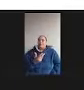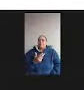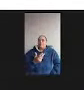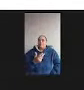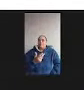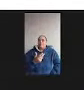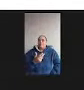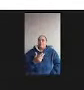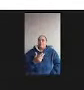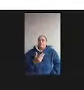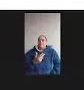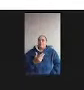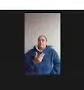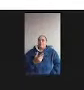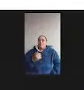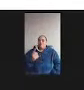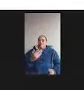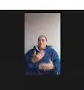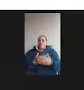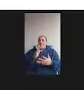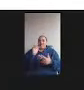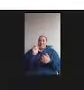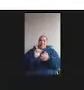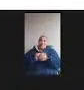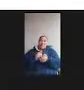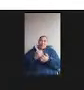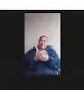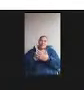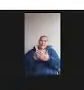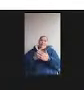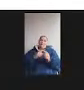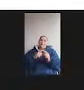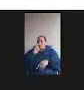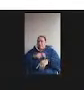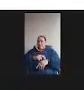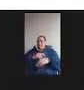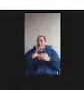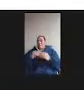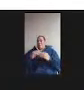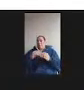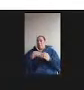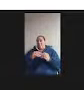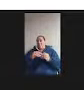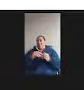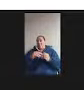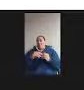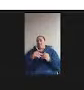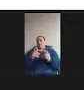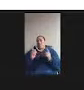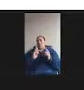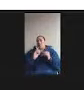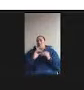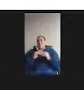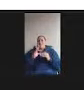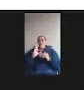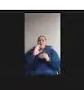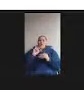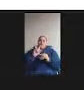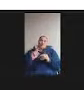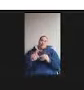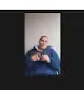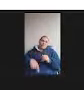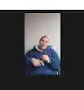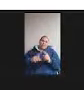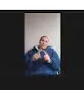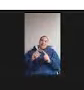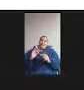Titus? Will you be able to summarize? But we do need members to allow members to ask questions. And if the time